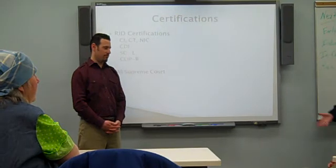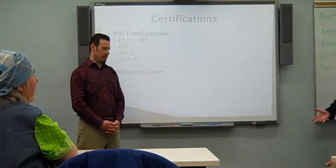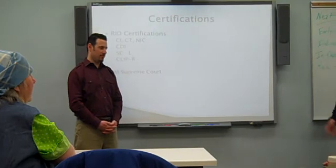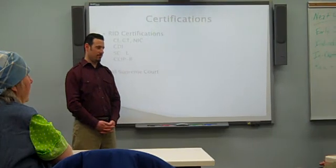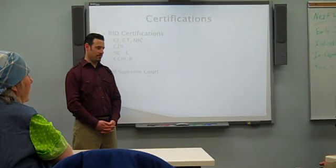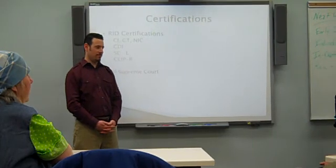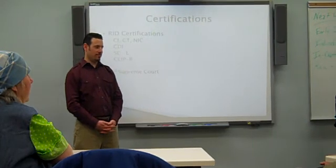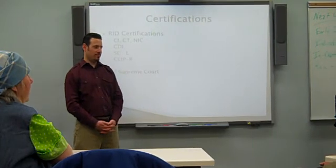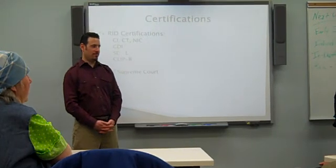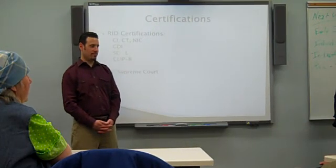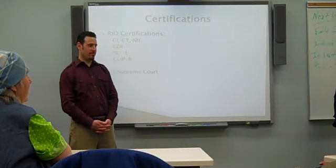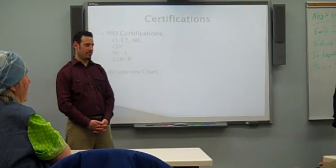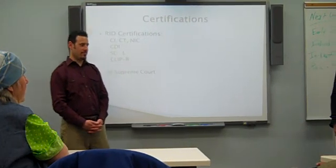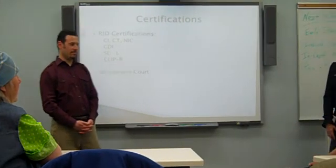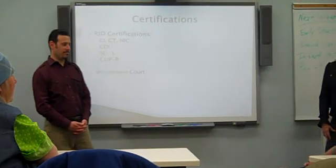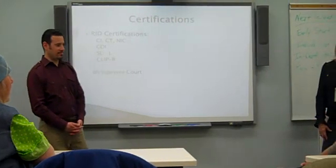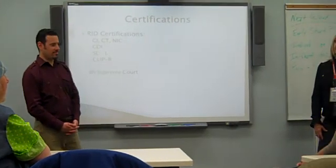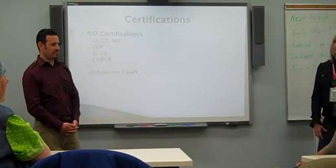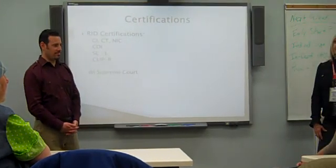On the spot.